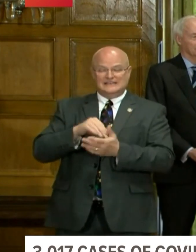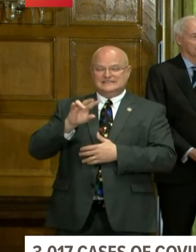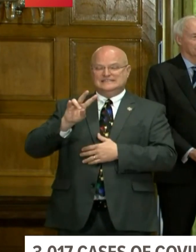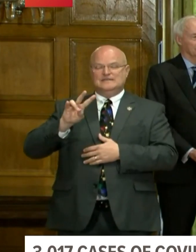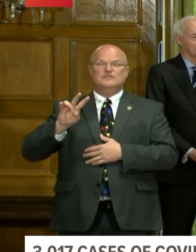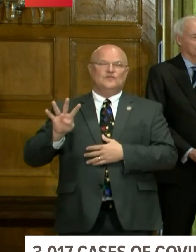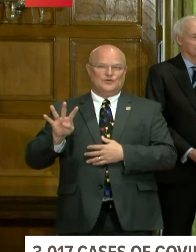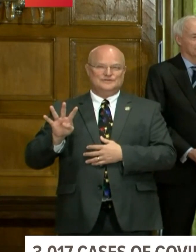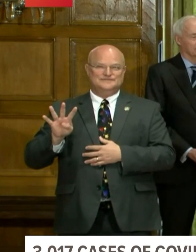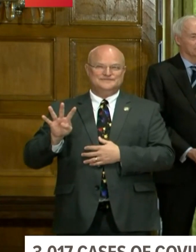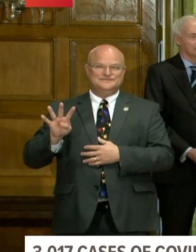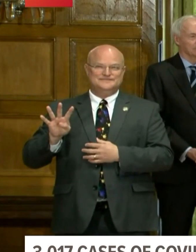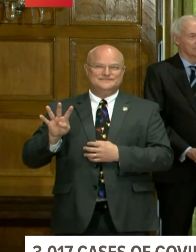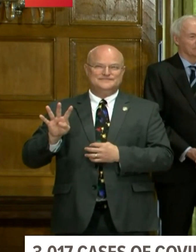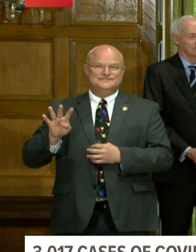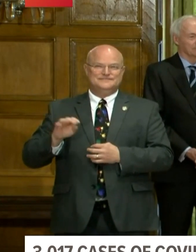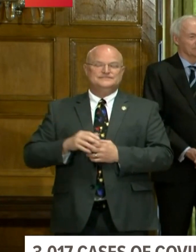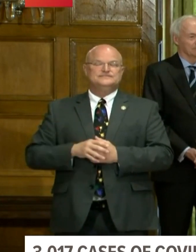40,074.